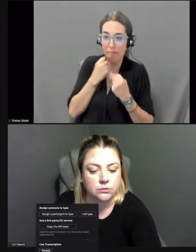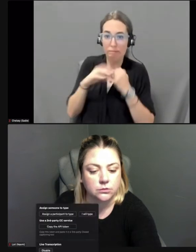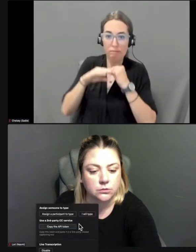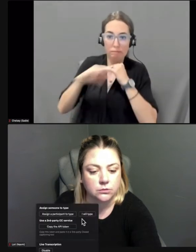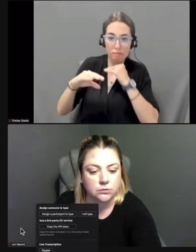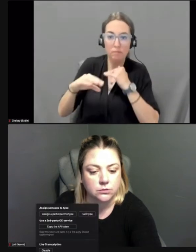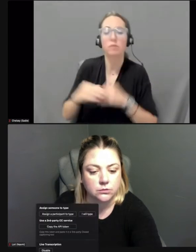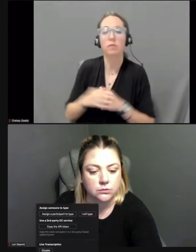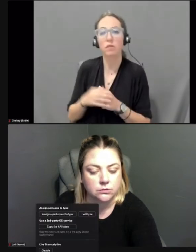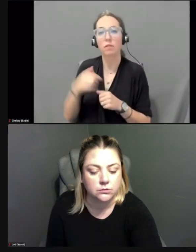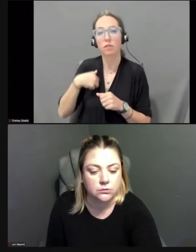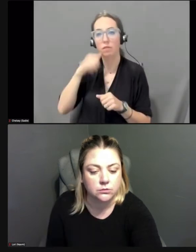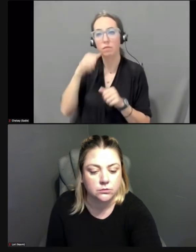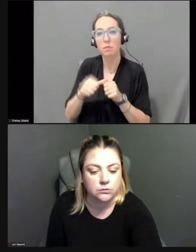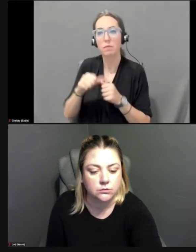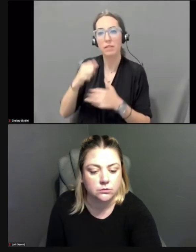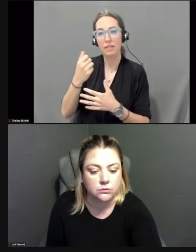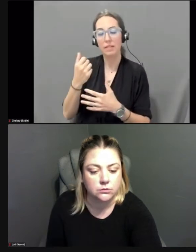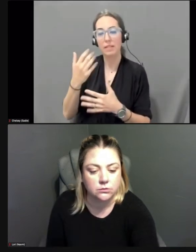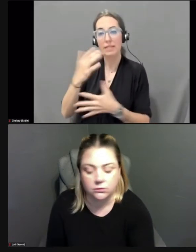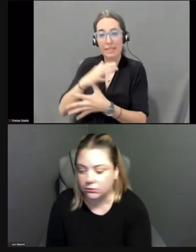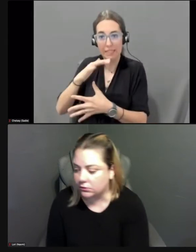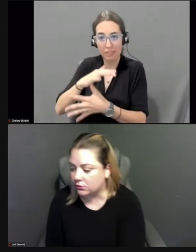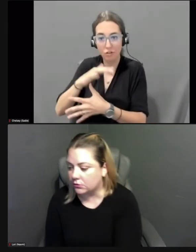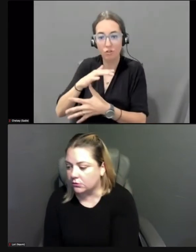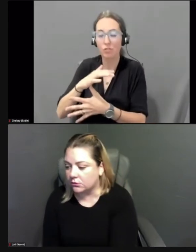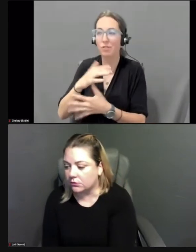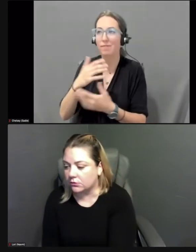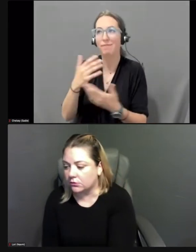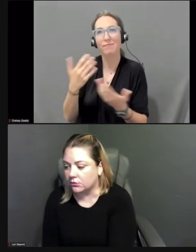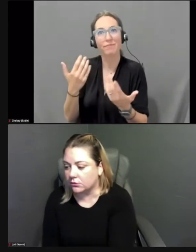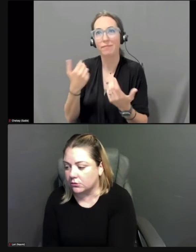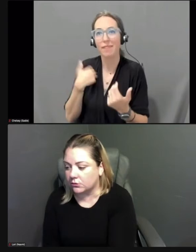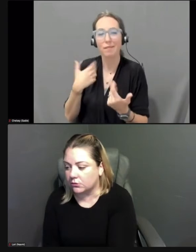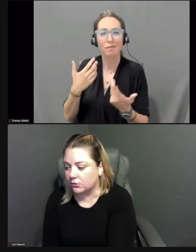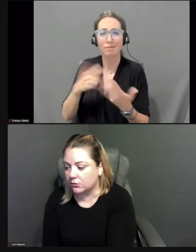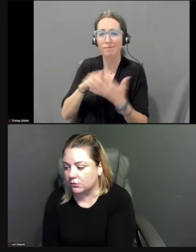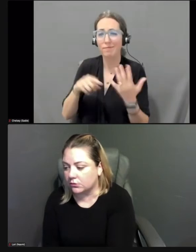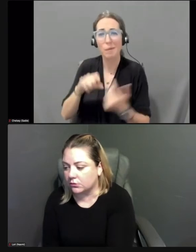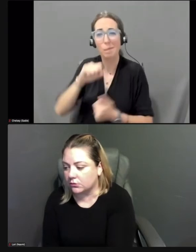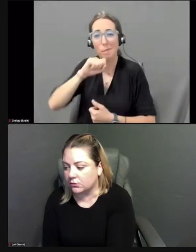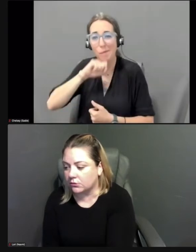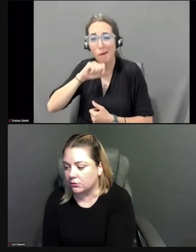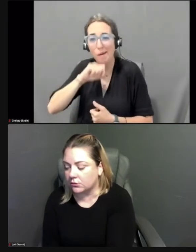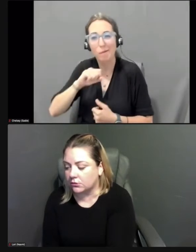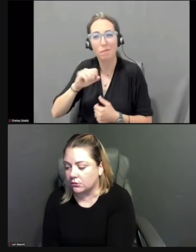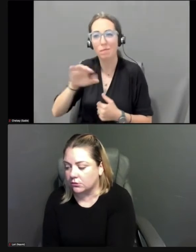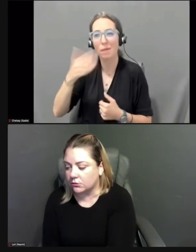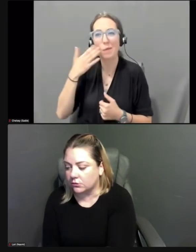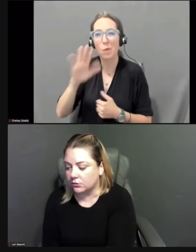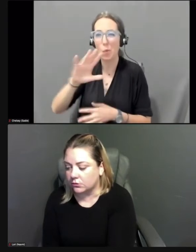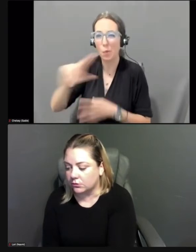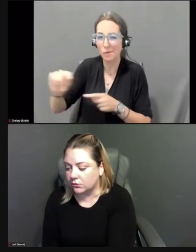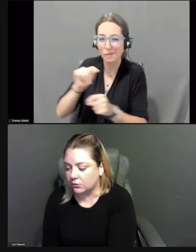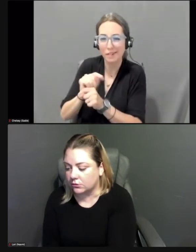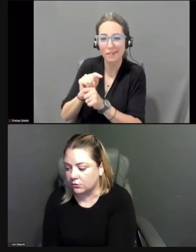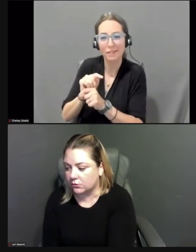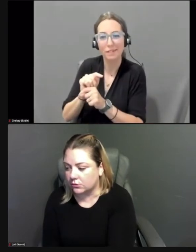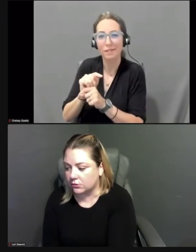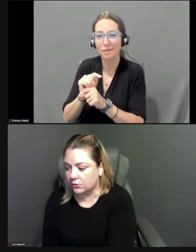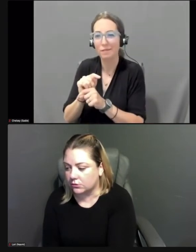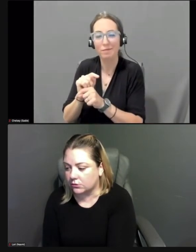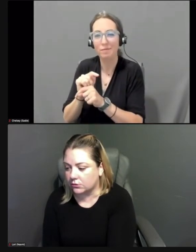year, all these things come up, prom, and I don't know what your traditions were like, but our end of senior